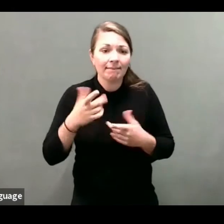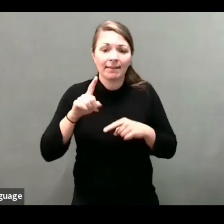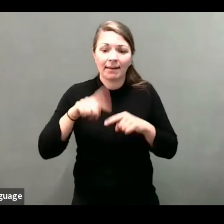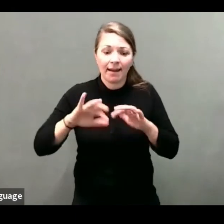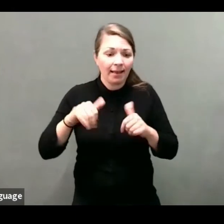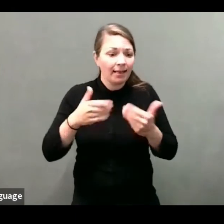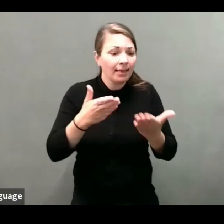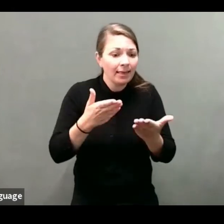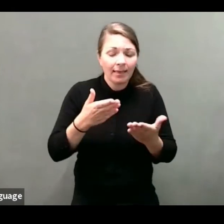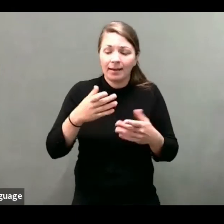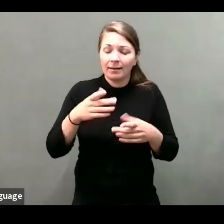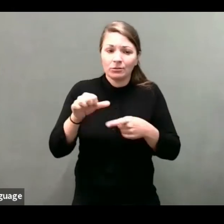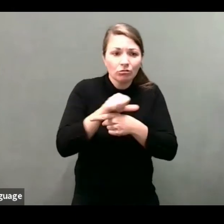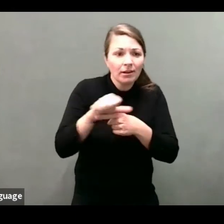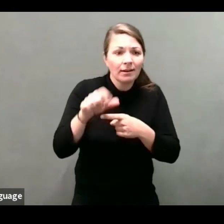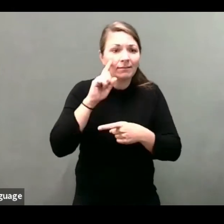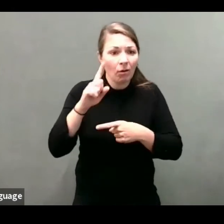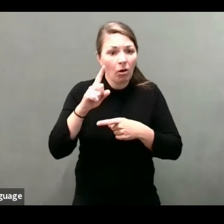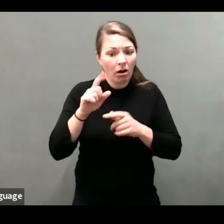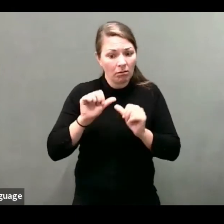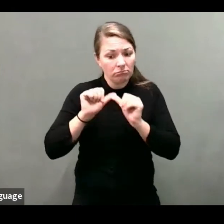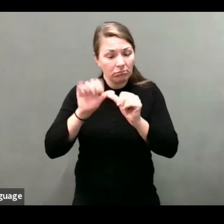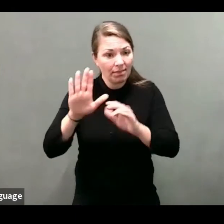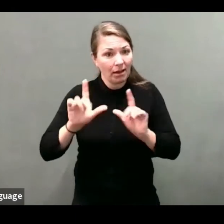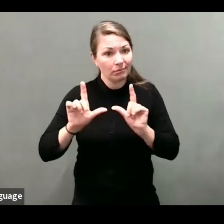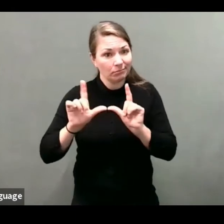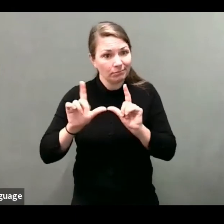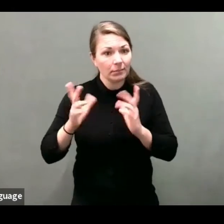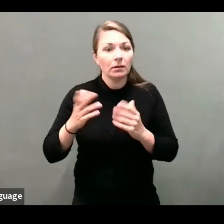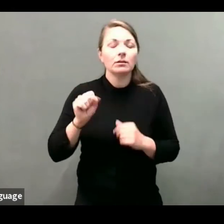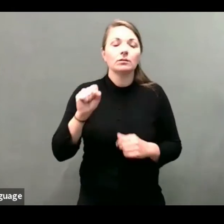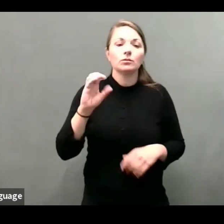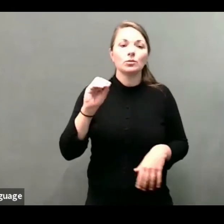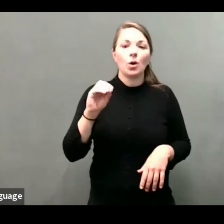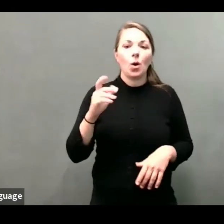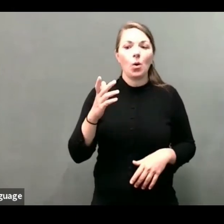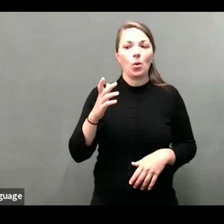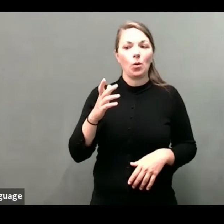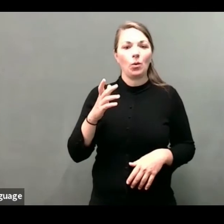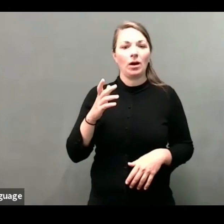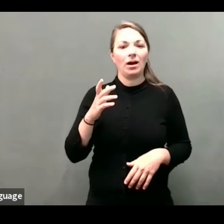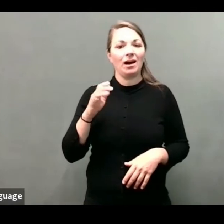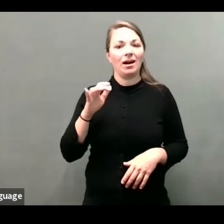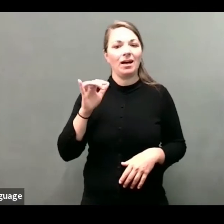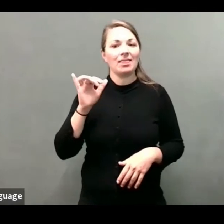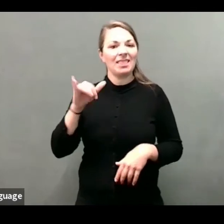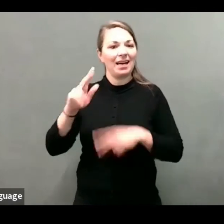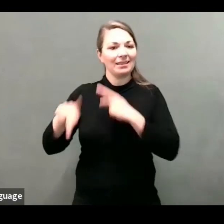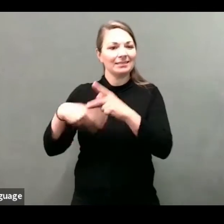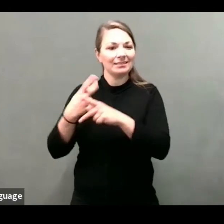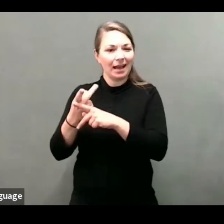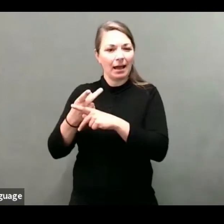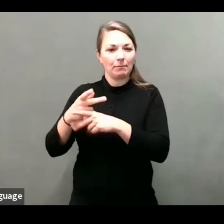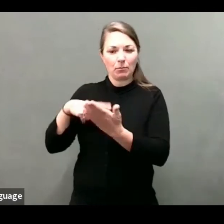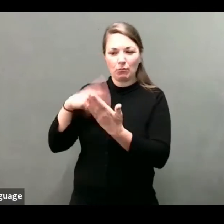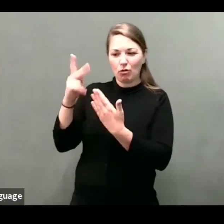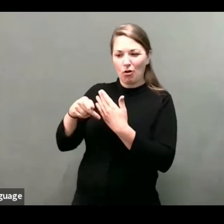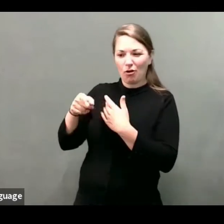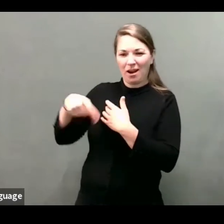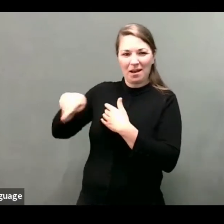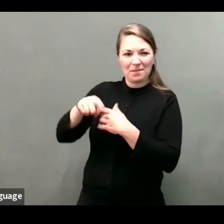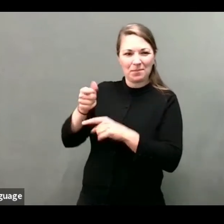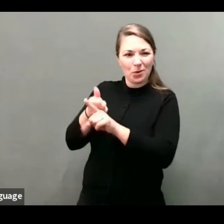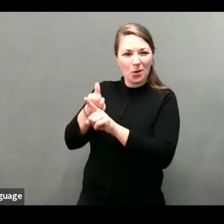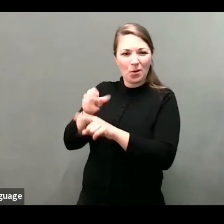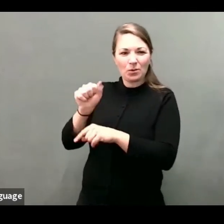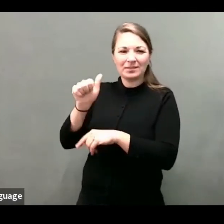their competencies. And so those programs we tend to see kind of ebb and flow a little bit more. And that's something that you may